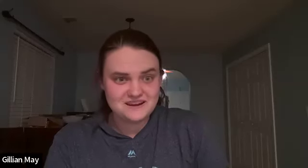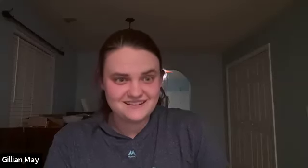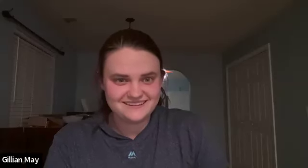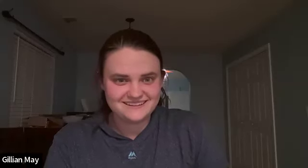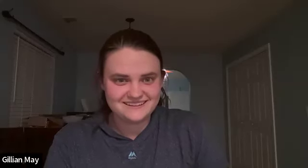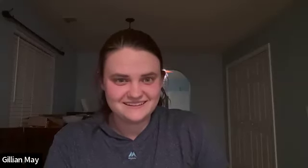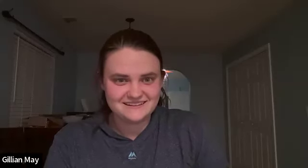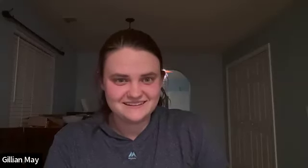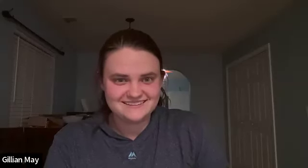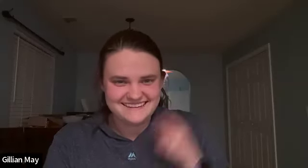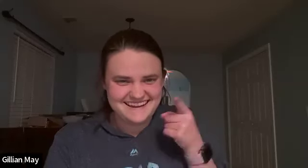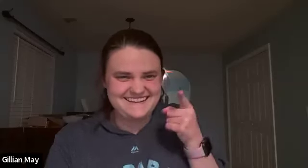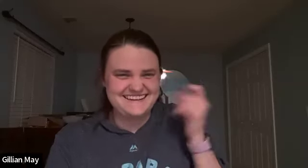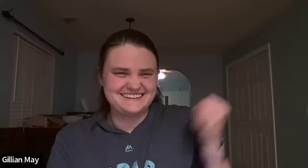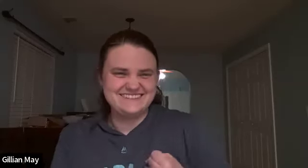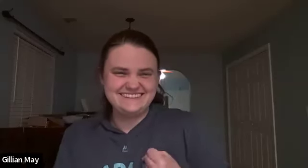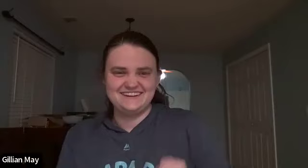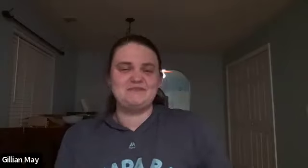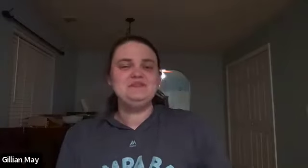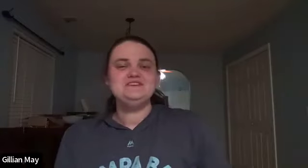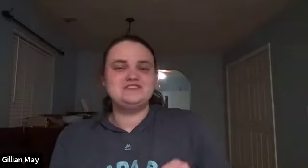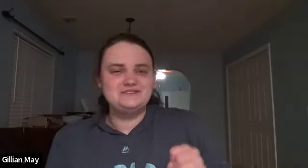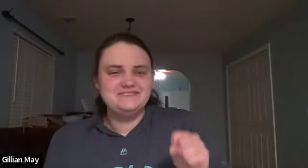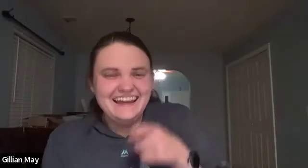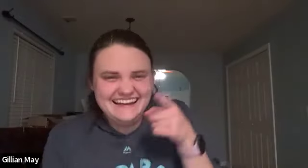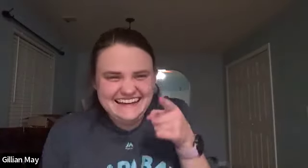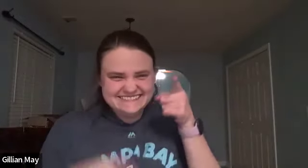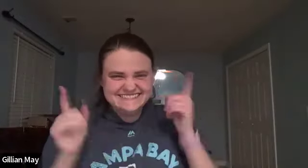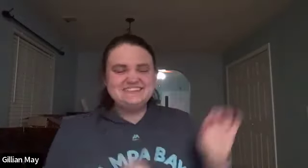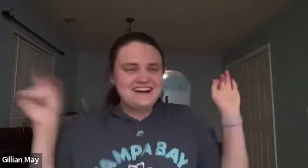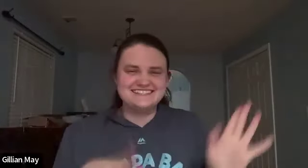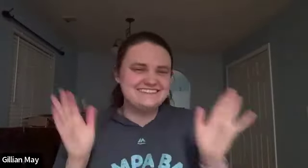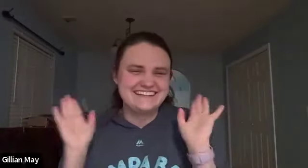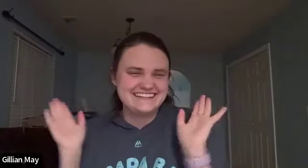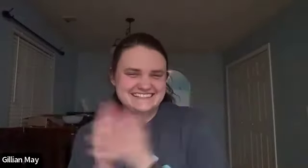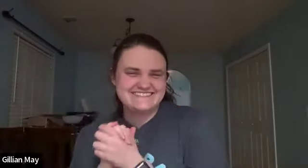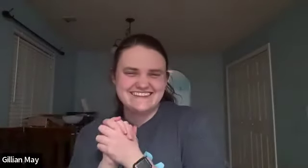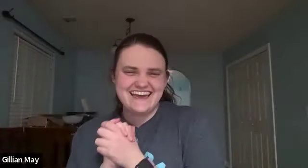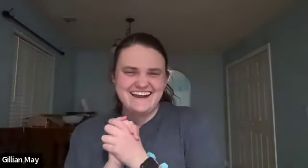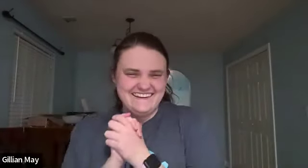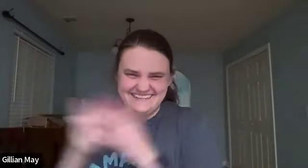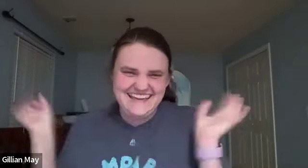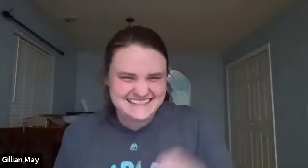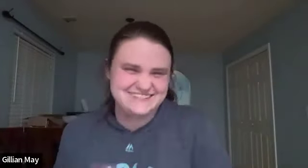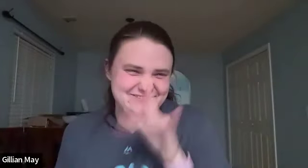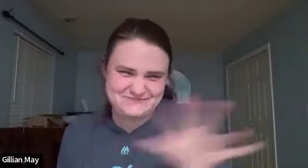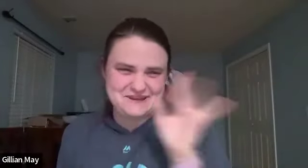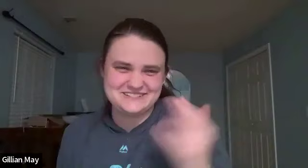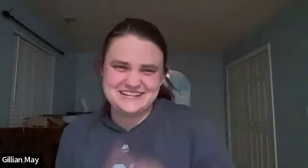Sonia. Ah, good. Okay. So got so giddy doing that. Oh, she spelled your name